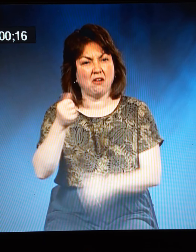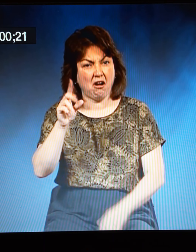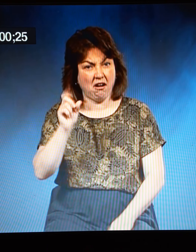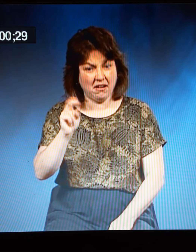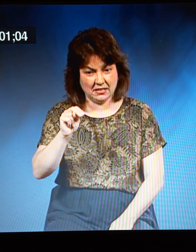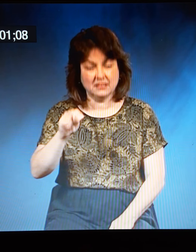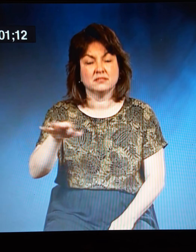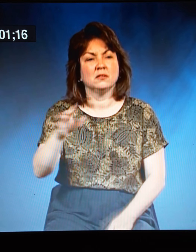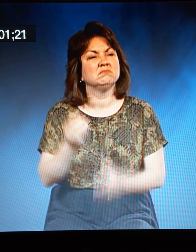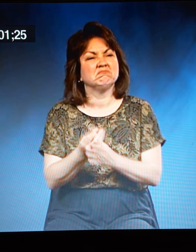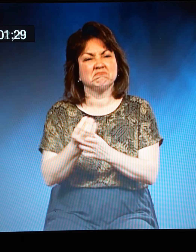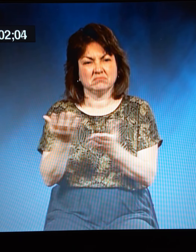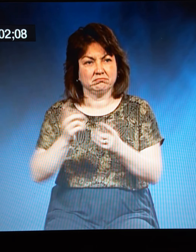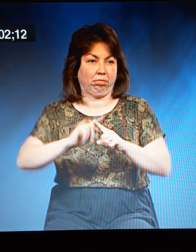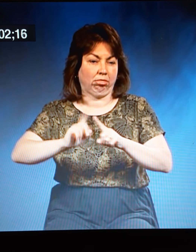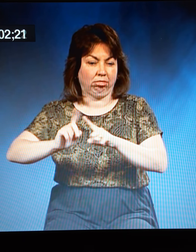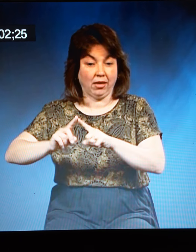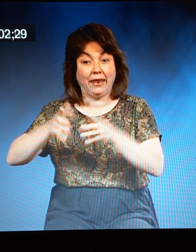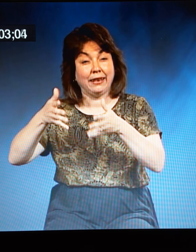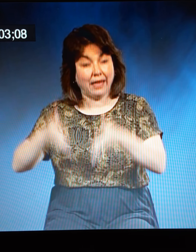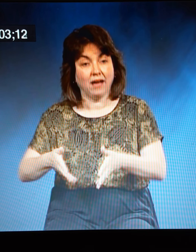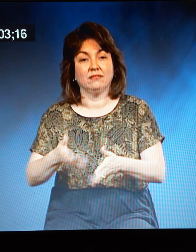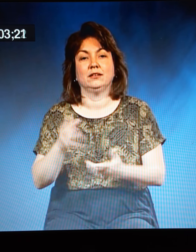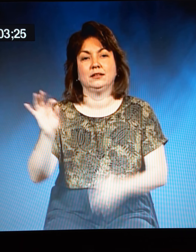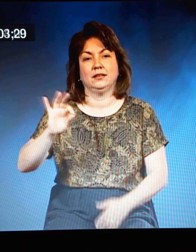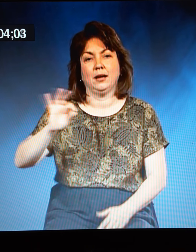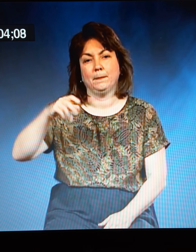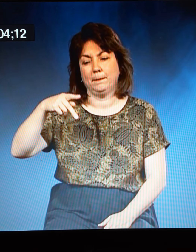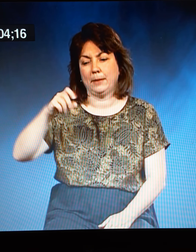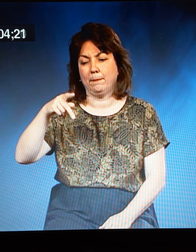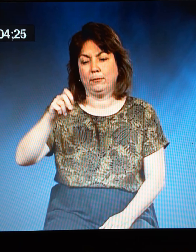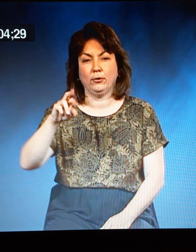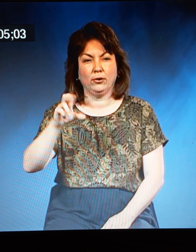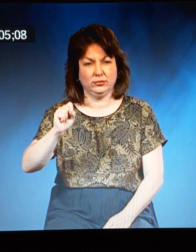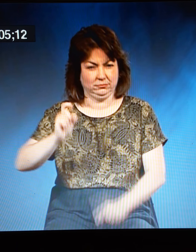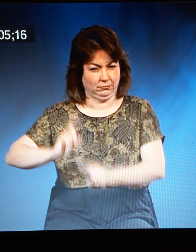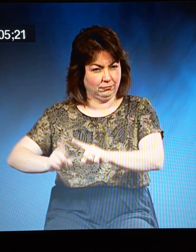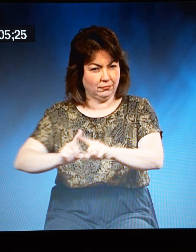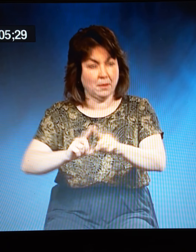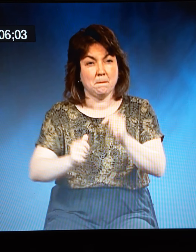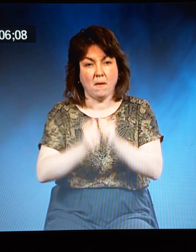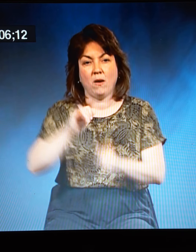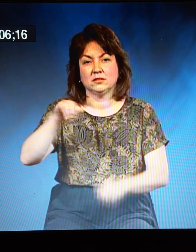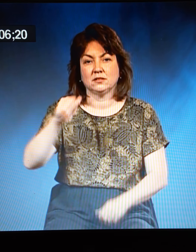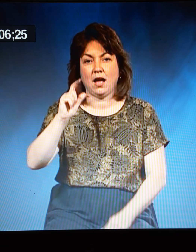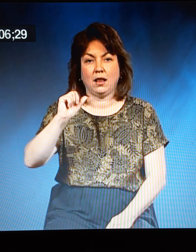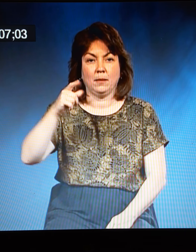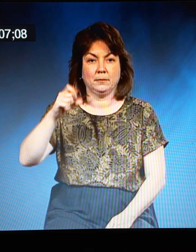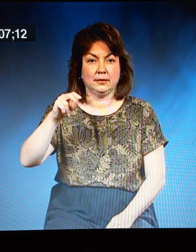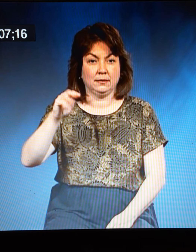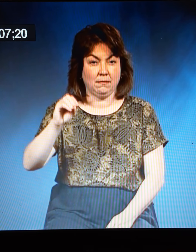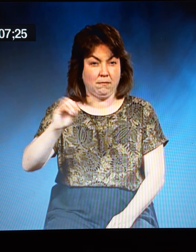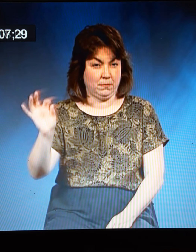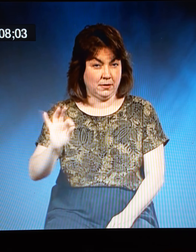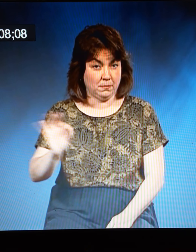One of my friends had a garden at our house, but by the time it was November, all that were left